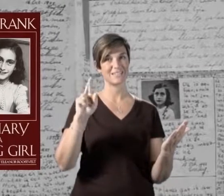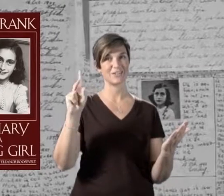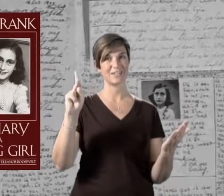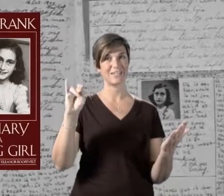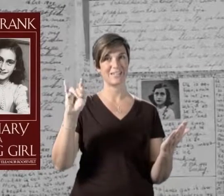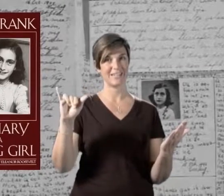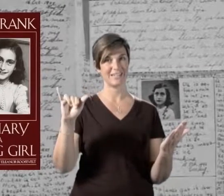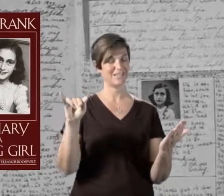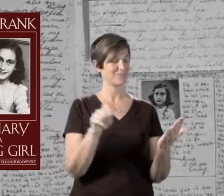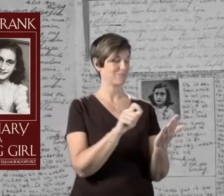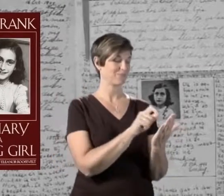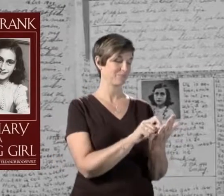1944. Dear Kitty,